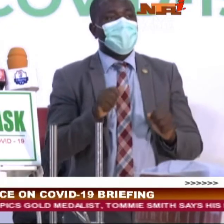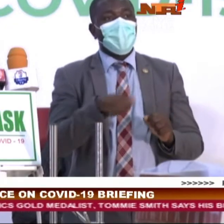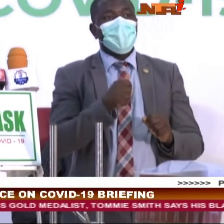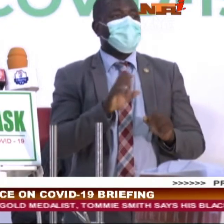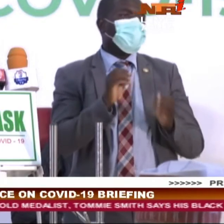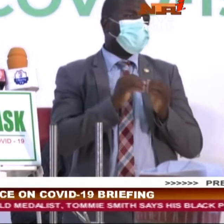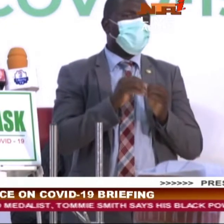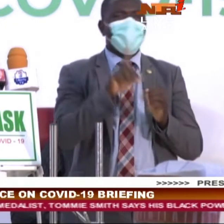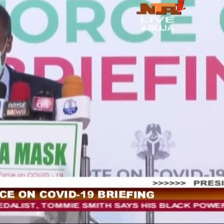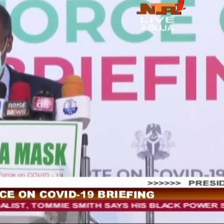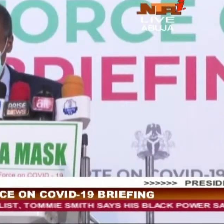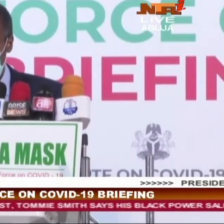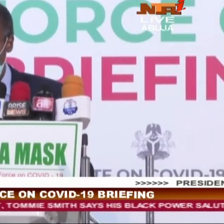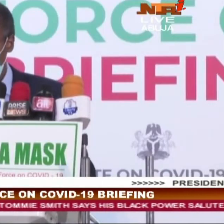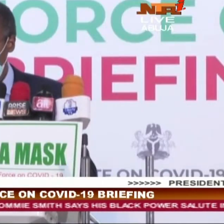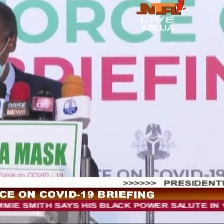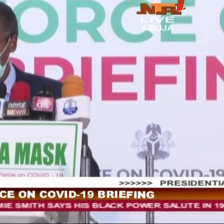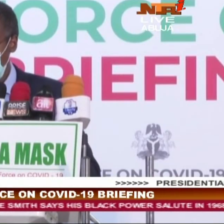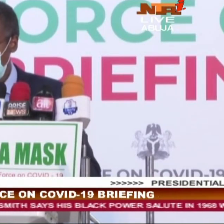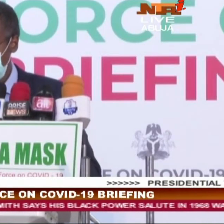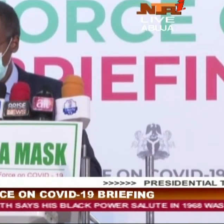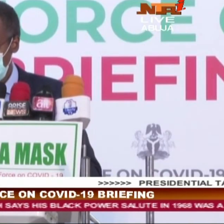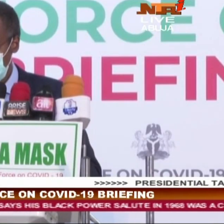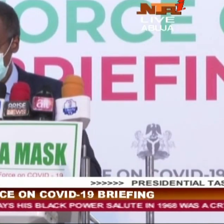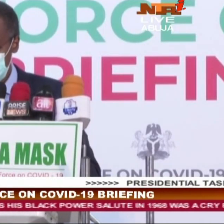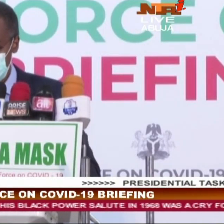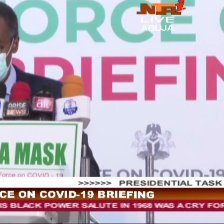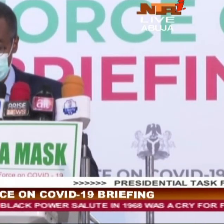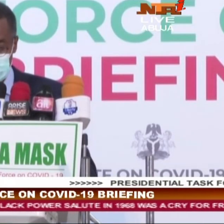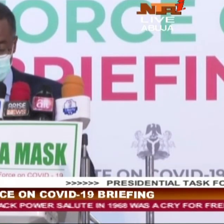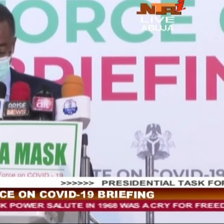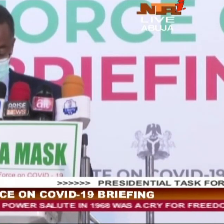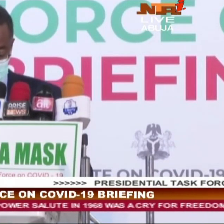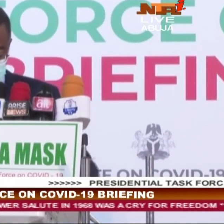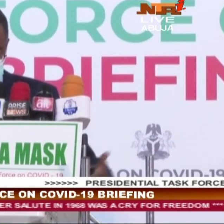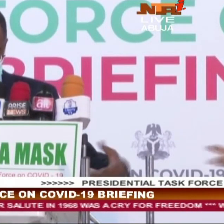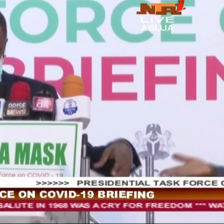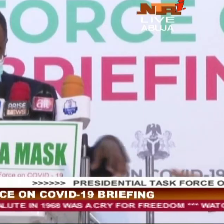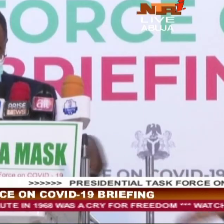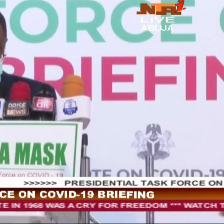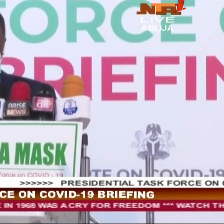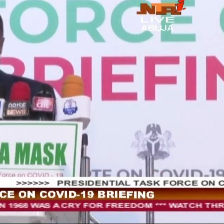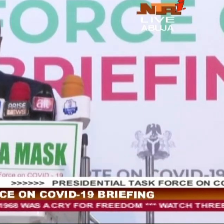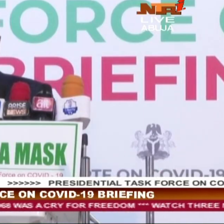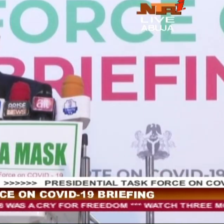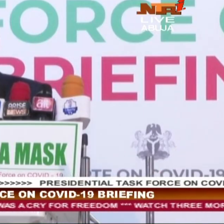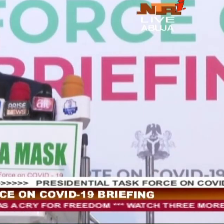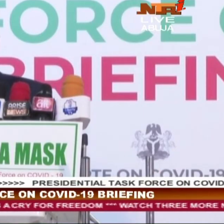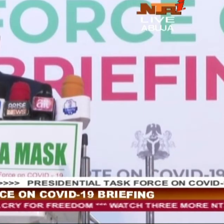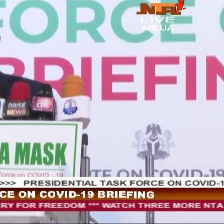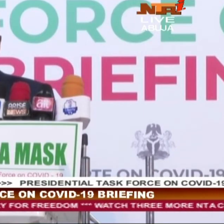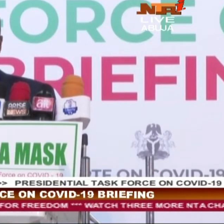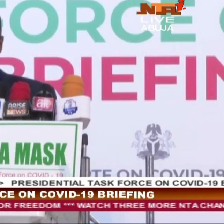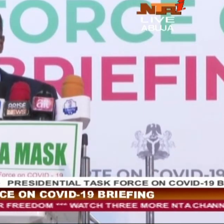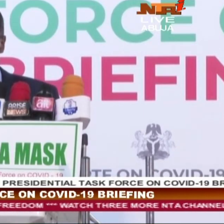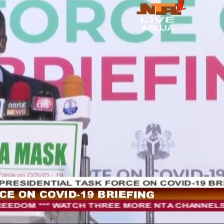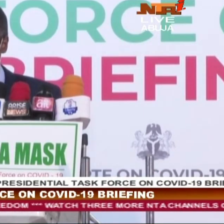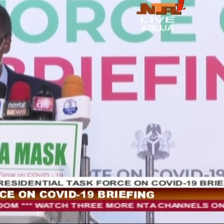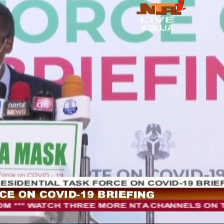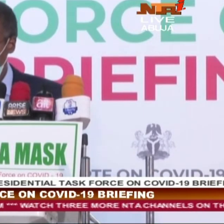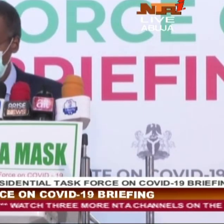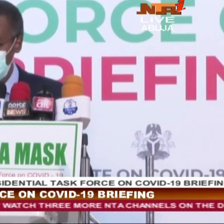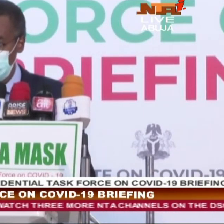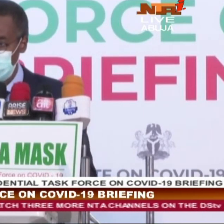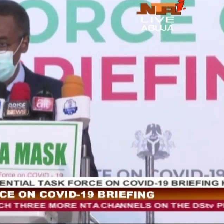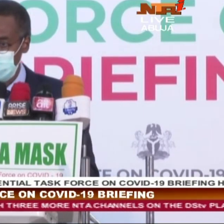further questions that might arise. We have ministers from the various MDAs that will be happy